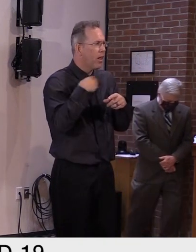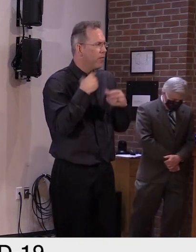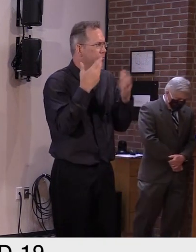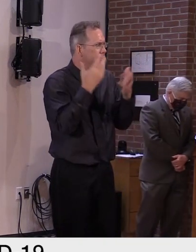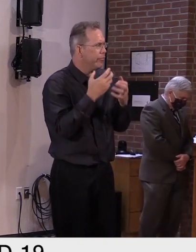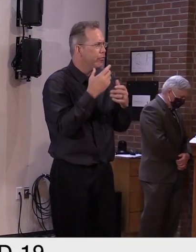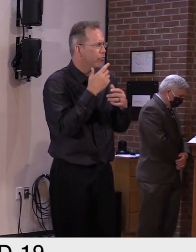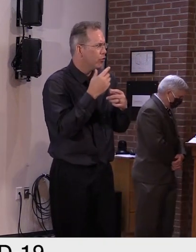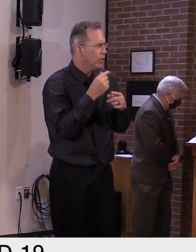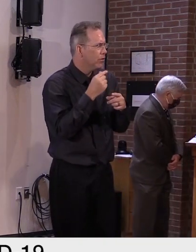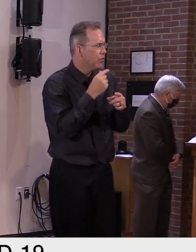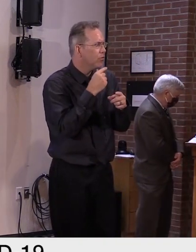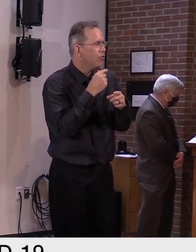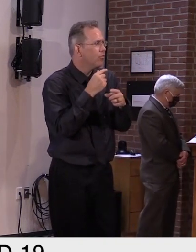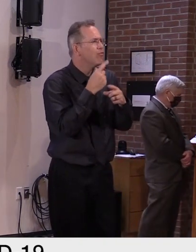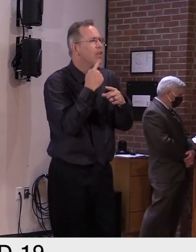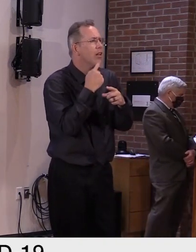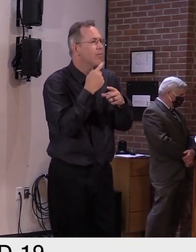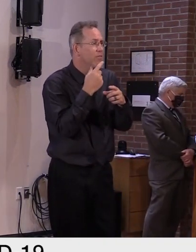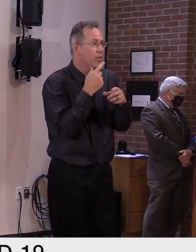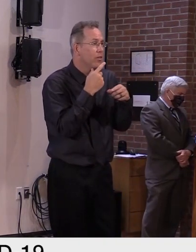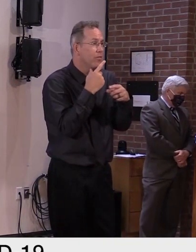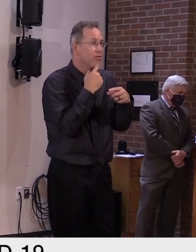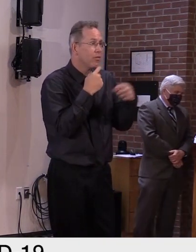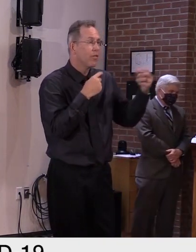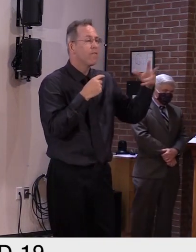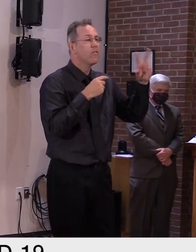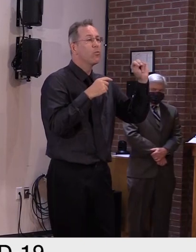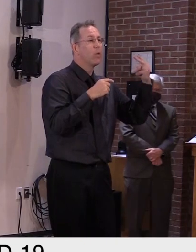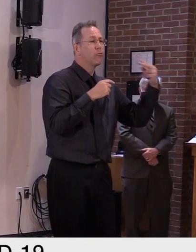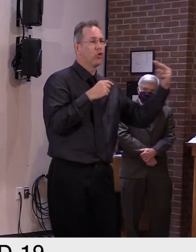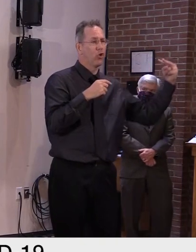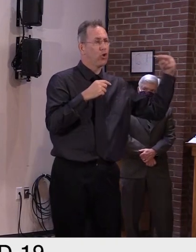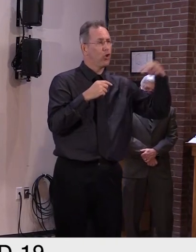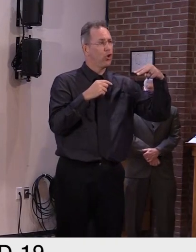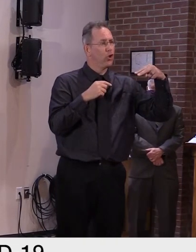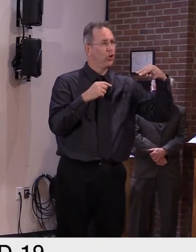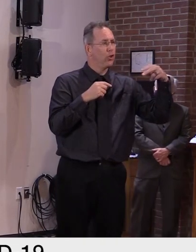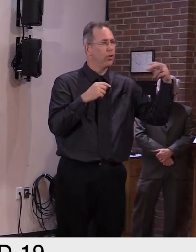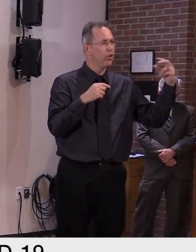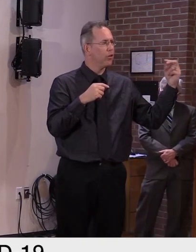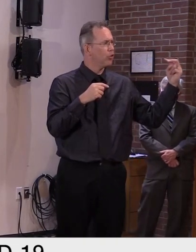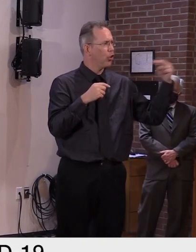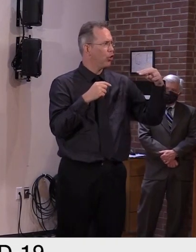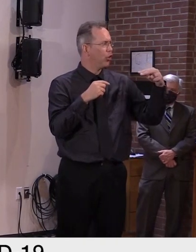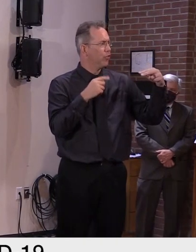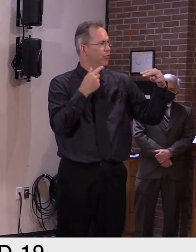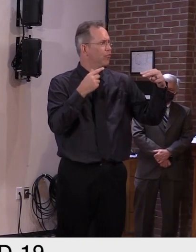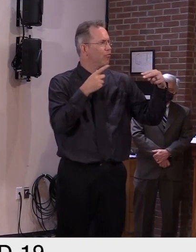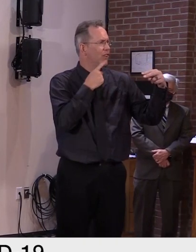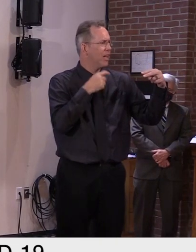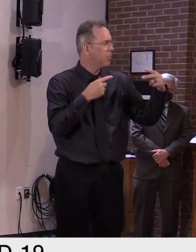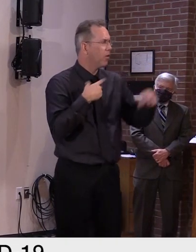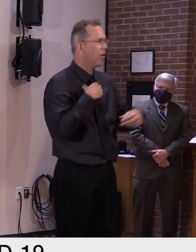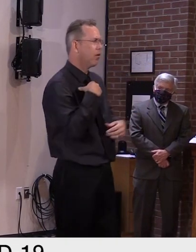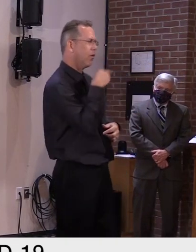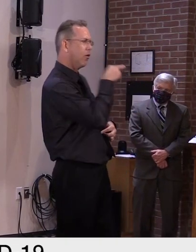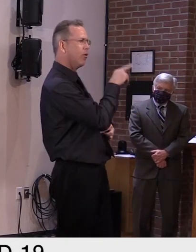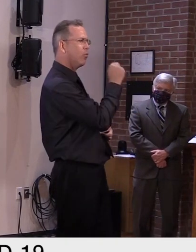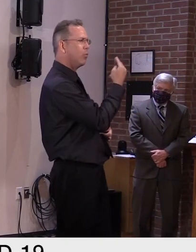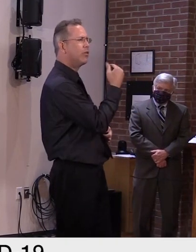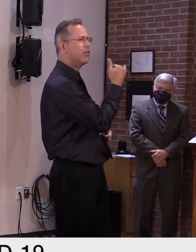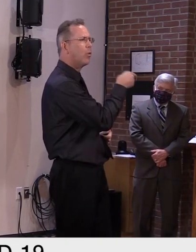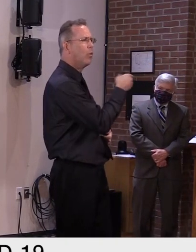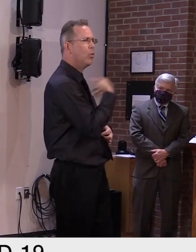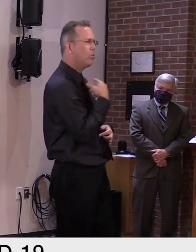per million. I don't believe New Hampshire has the same. But if you shop, if you normally shop in, for groceries,